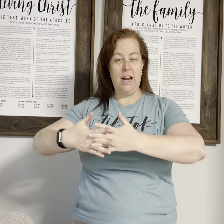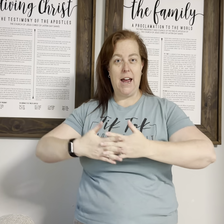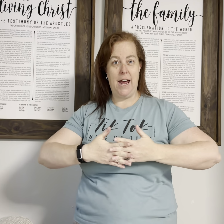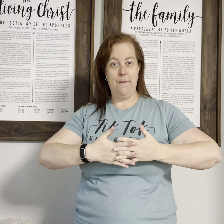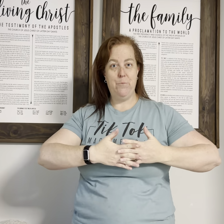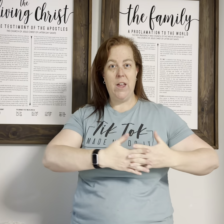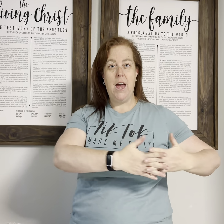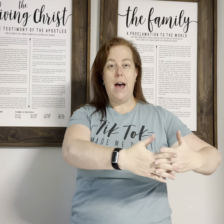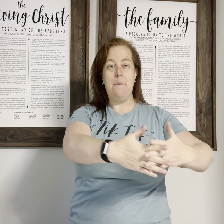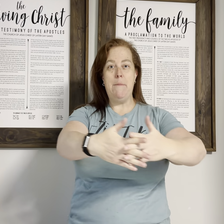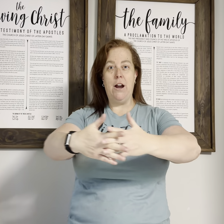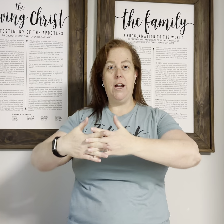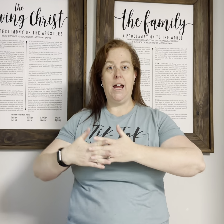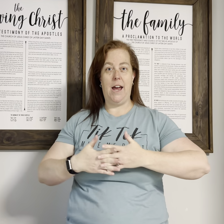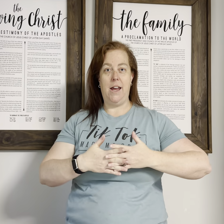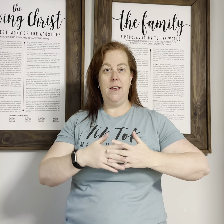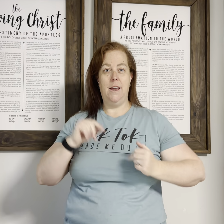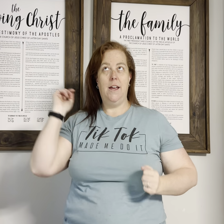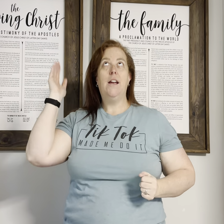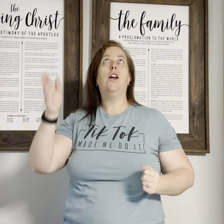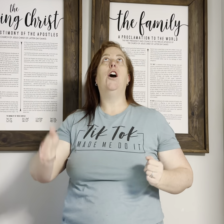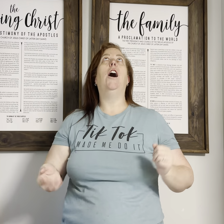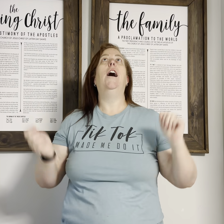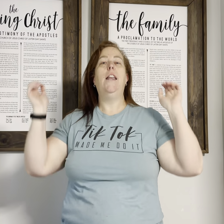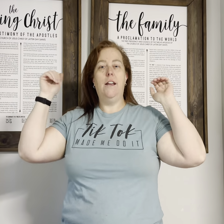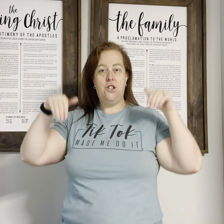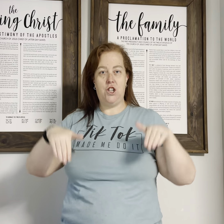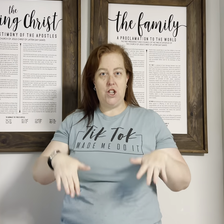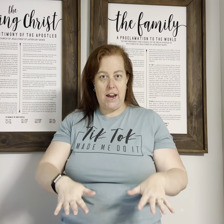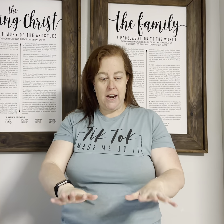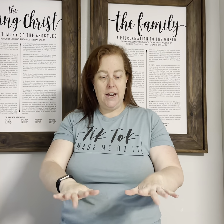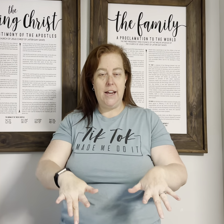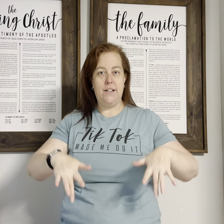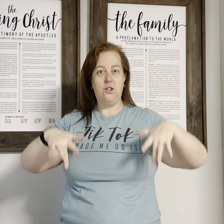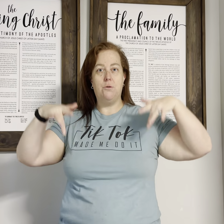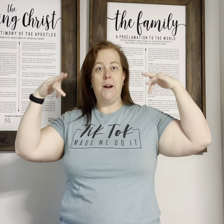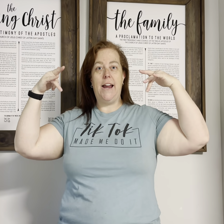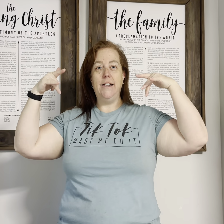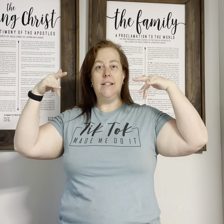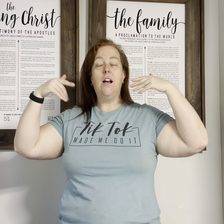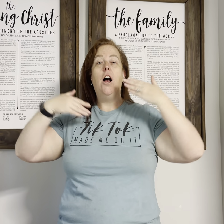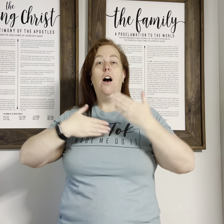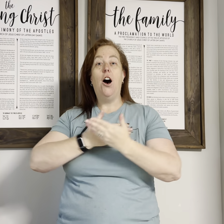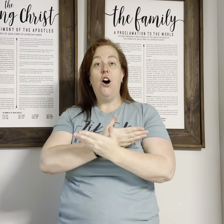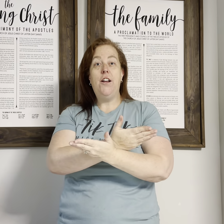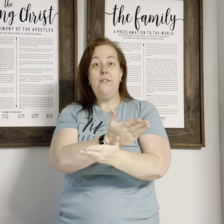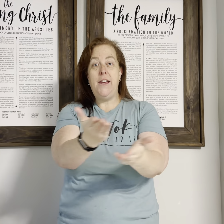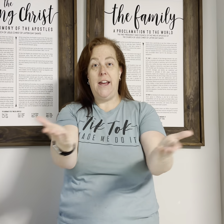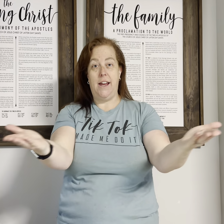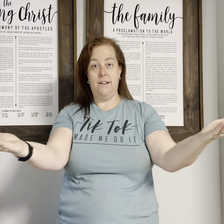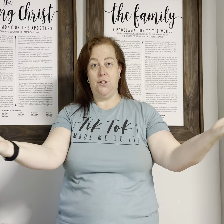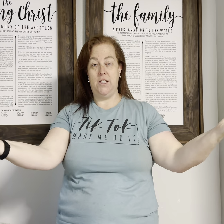America, America, God shed his grace on thee. So this is